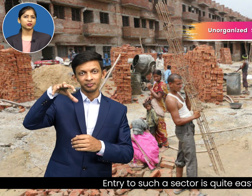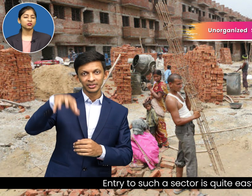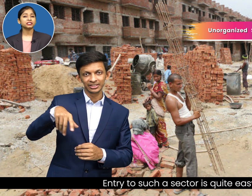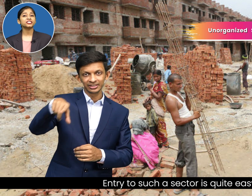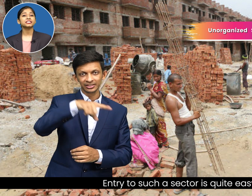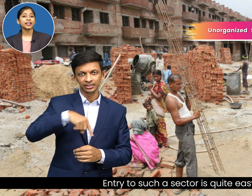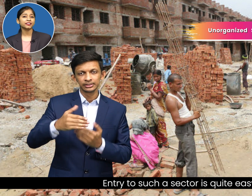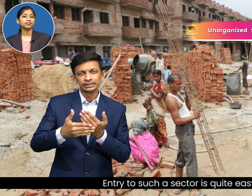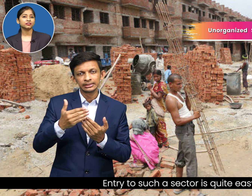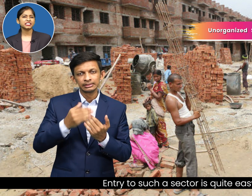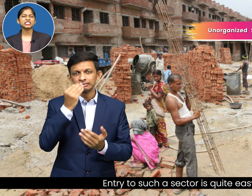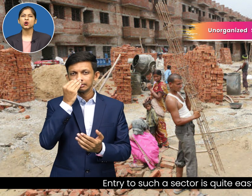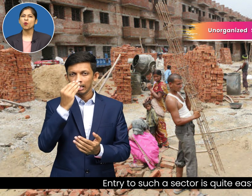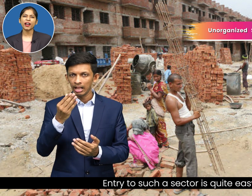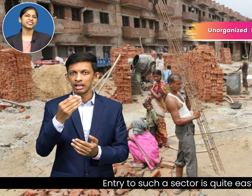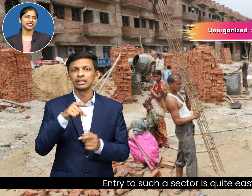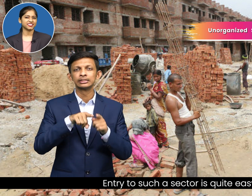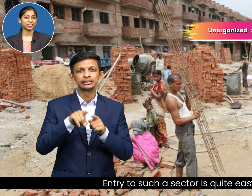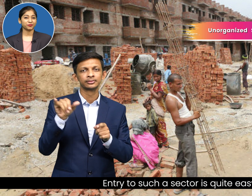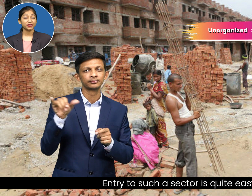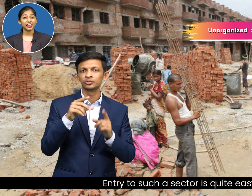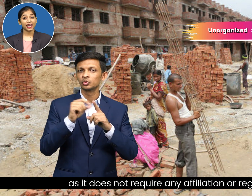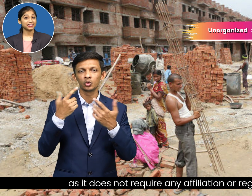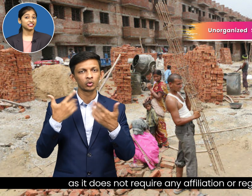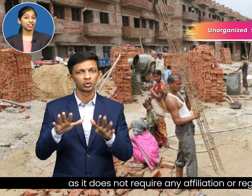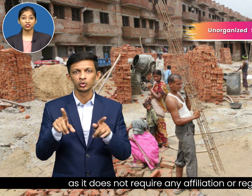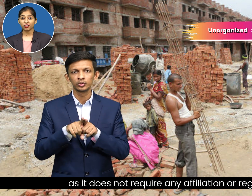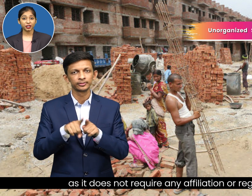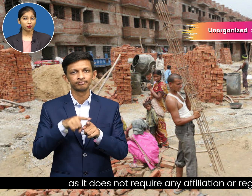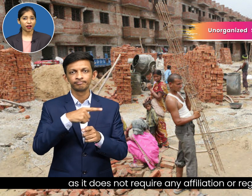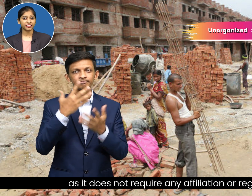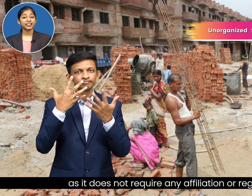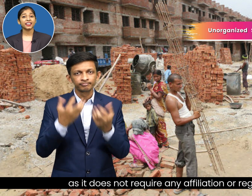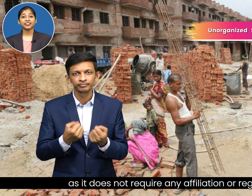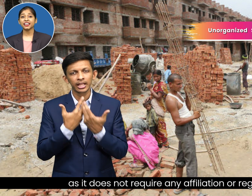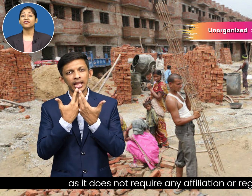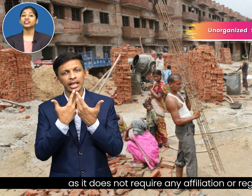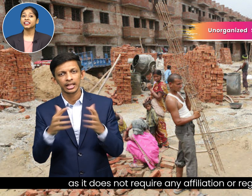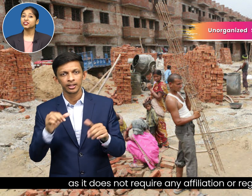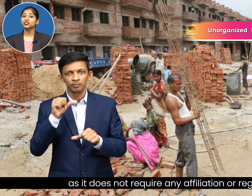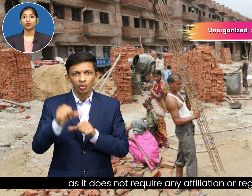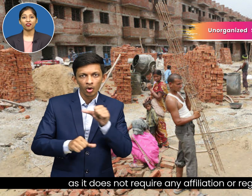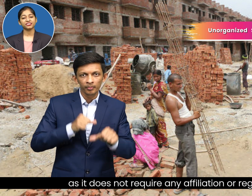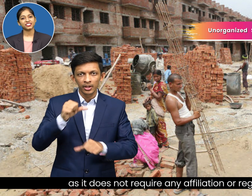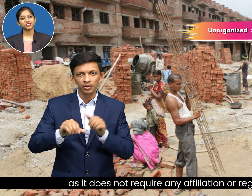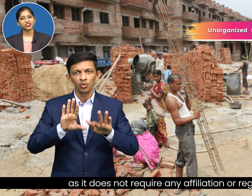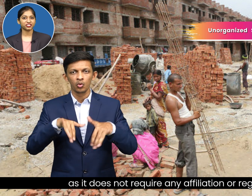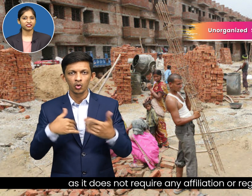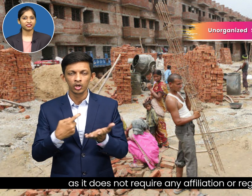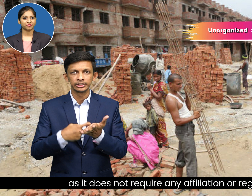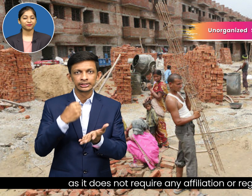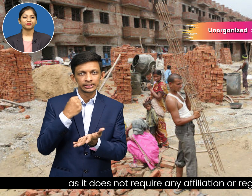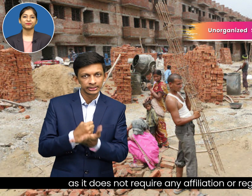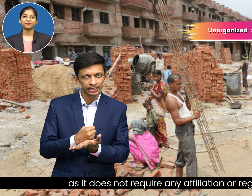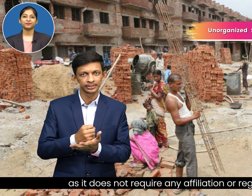Entry to such a sector is quite easy as it does not require any affiliation or